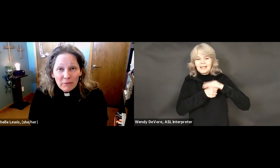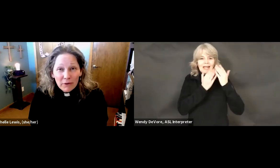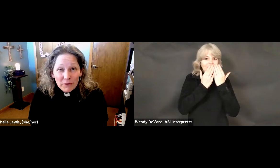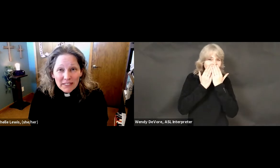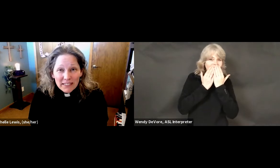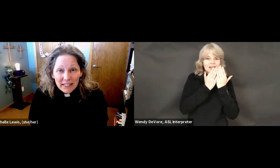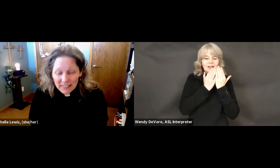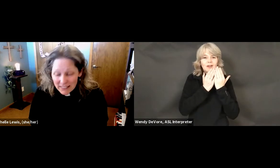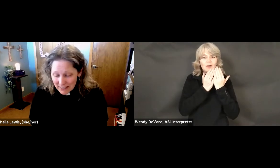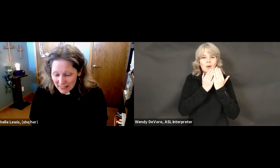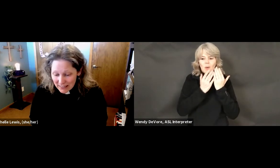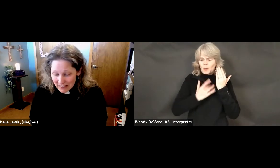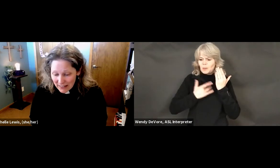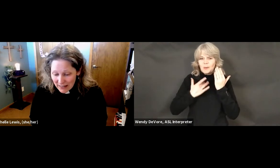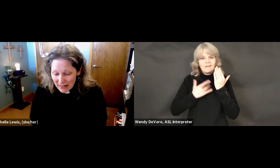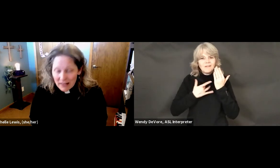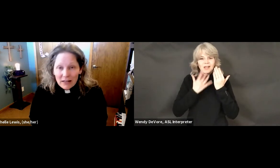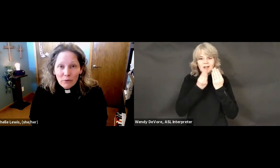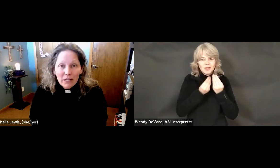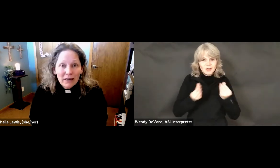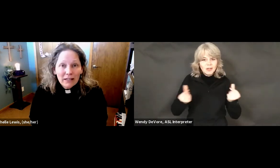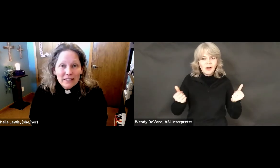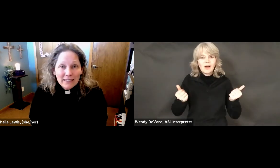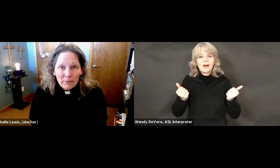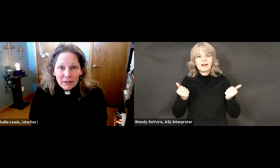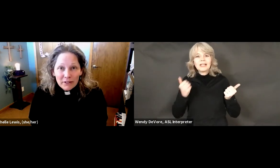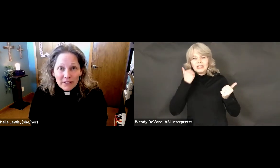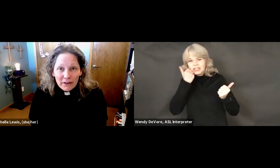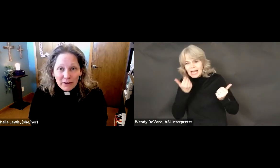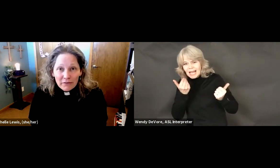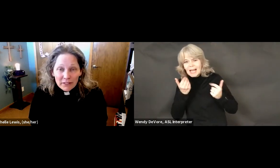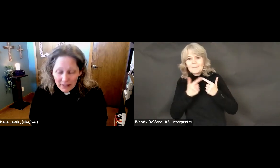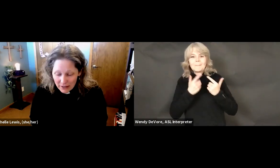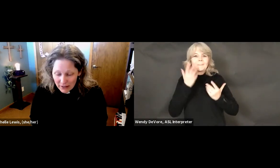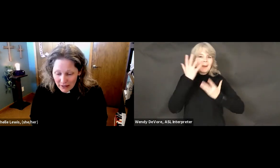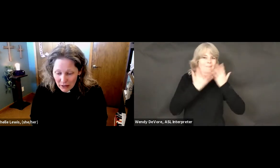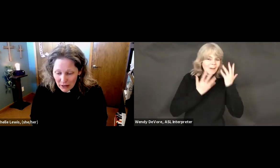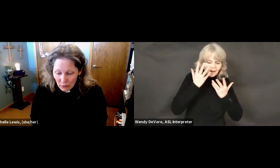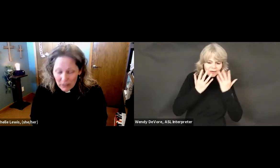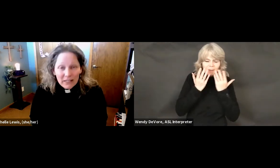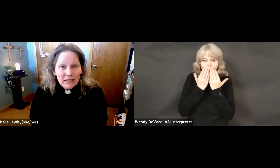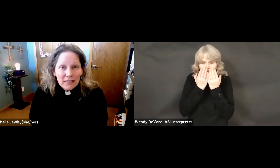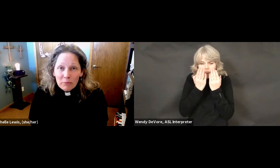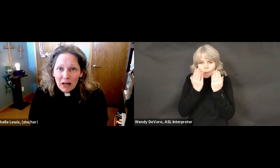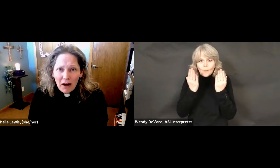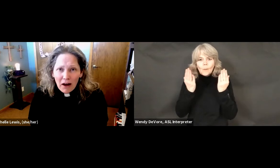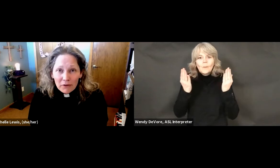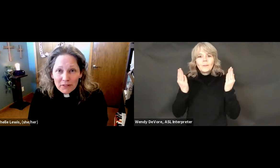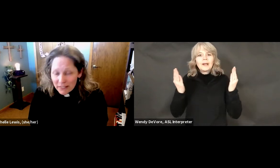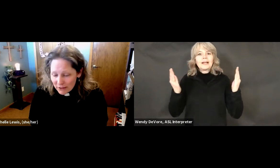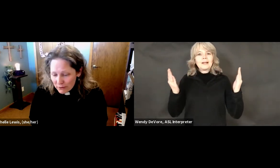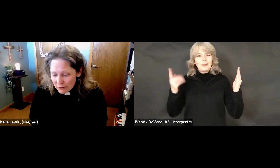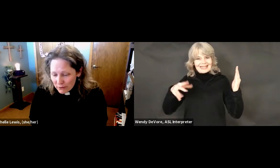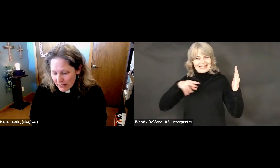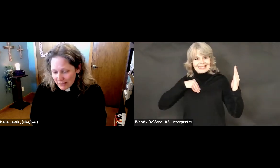freed from those things, we can accept ourselves. We can accept